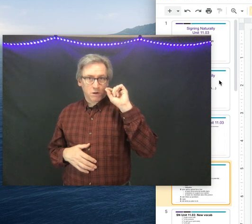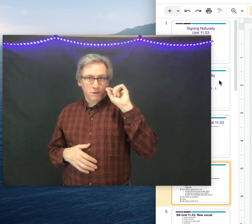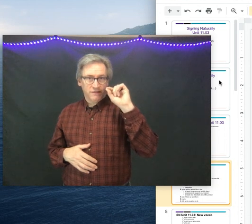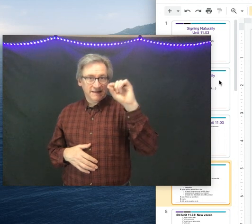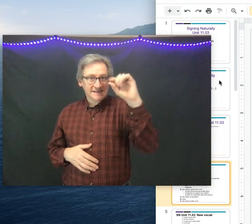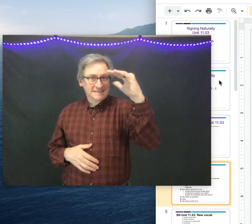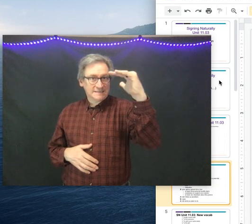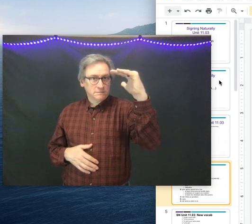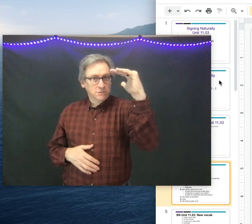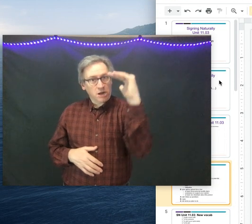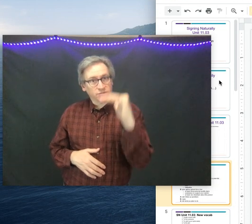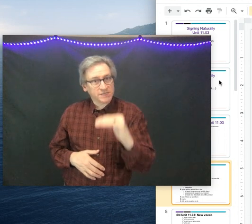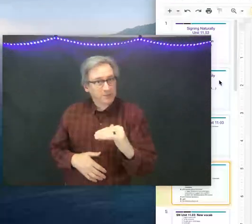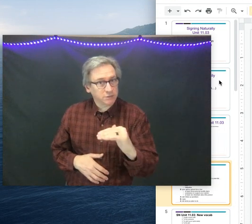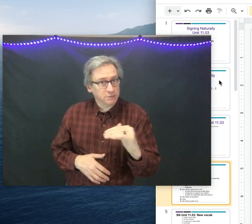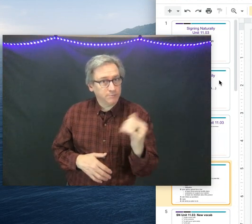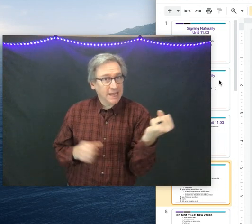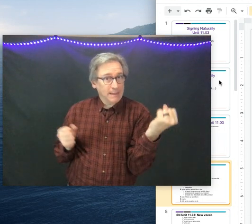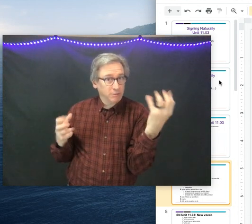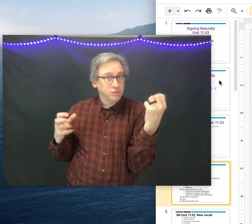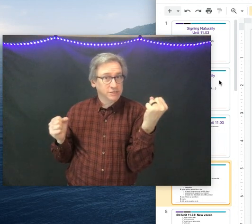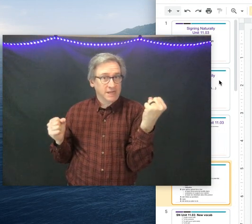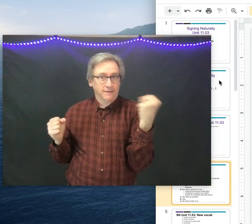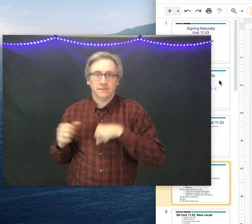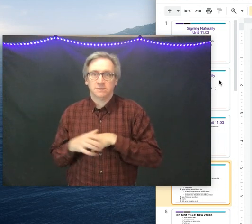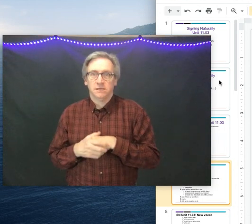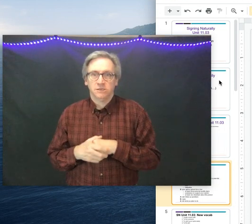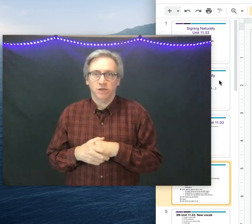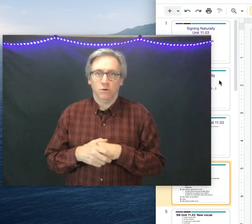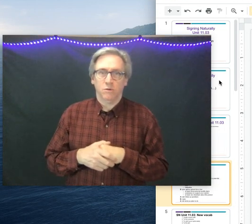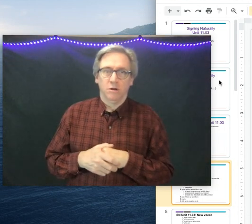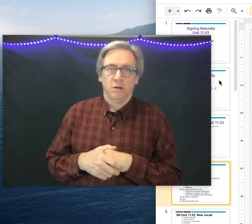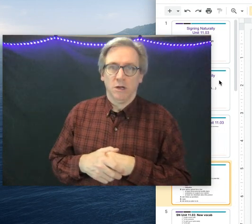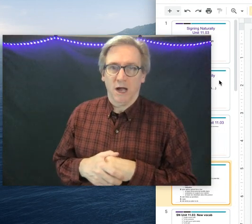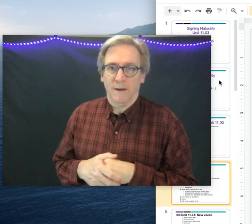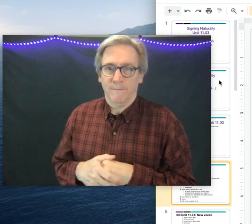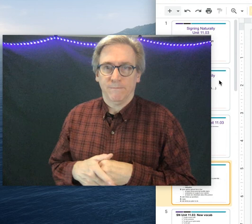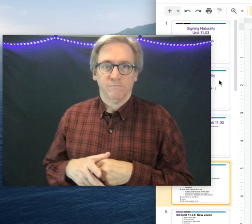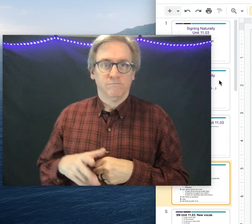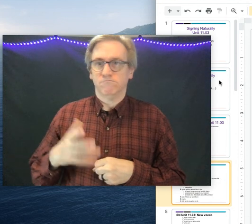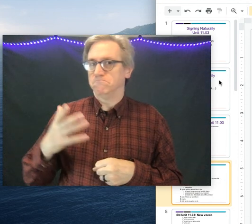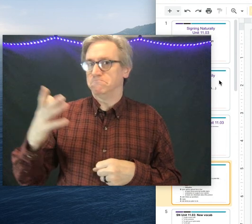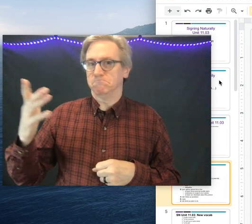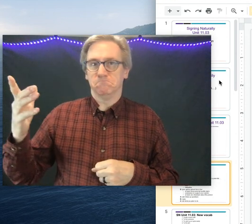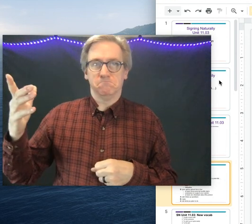for this conversation, being able to sign this. So